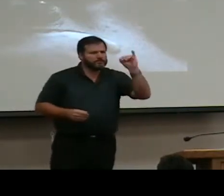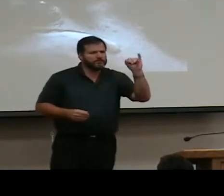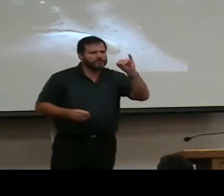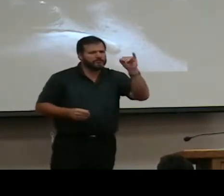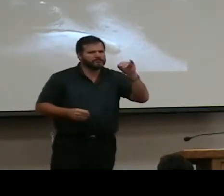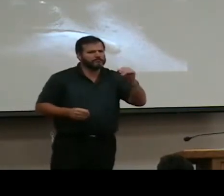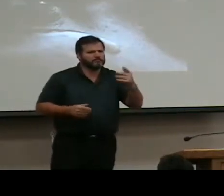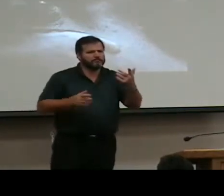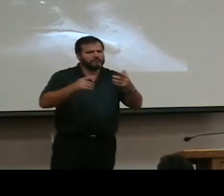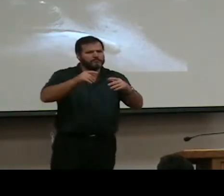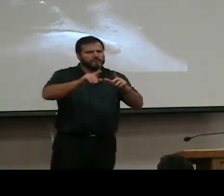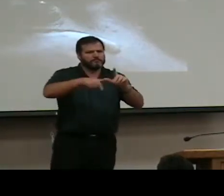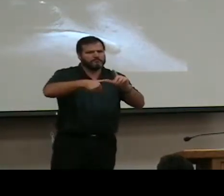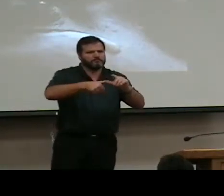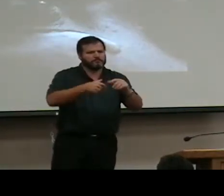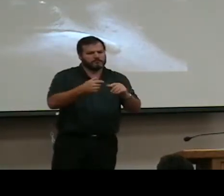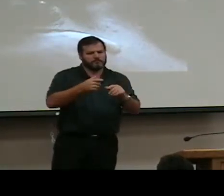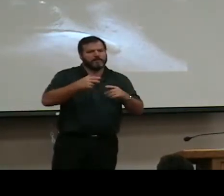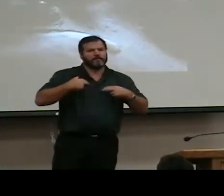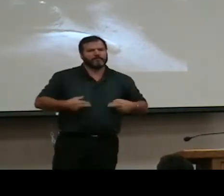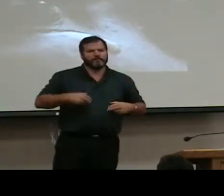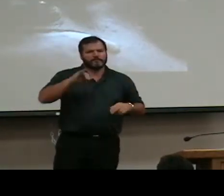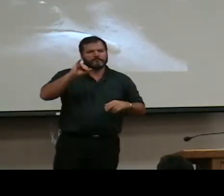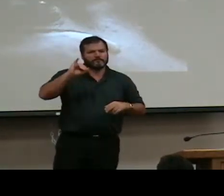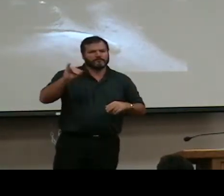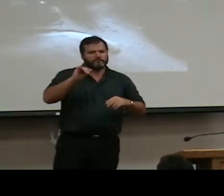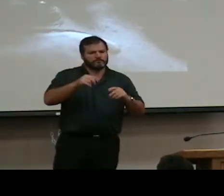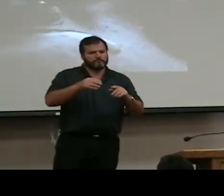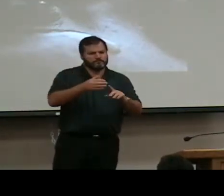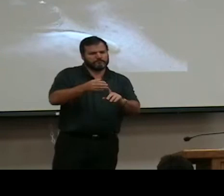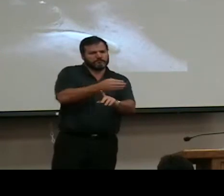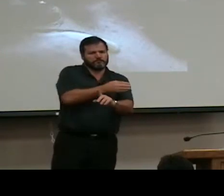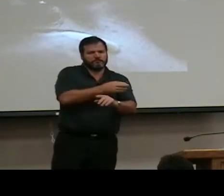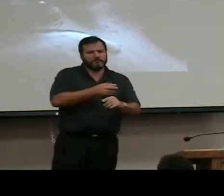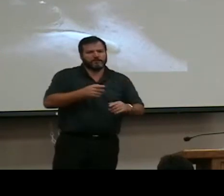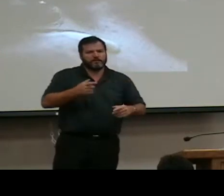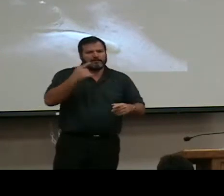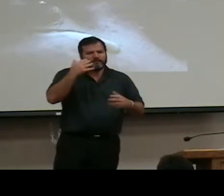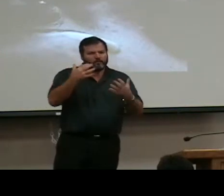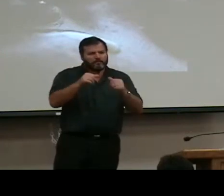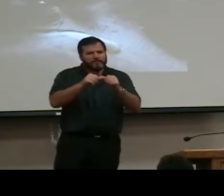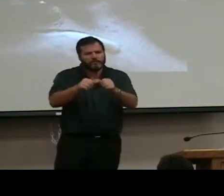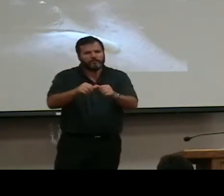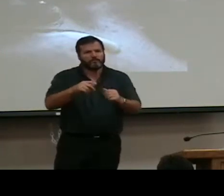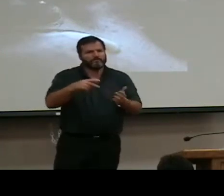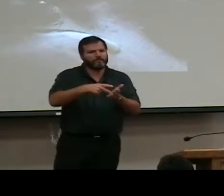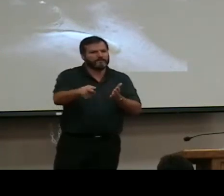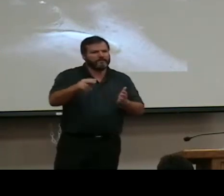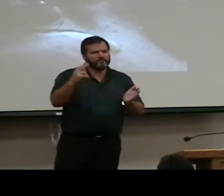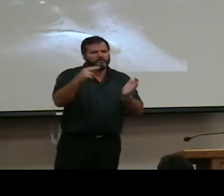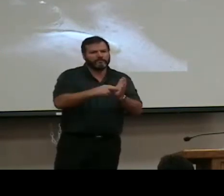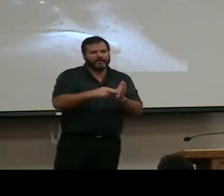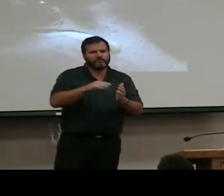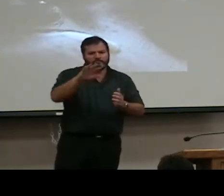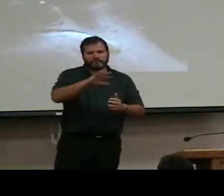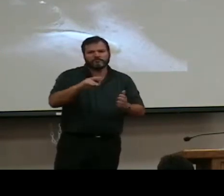your health insurance, if you want to continue, you have to pay $2